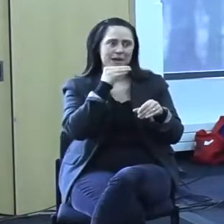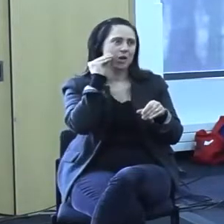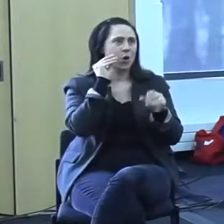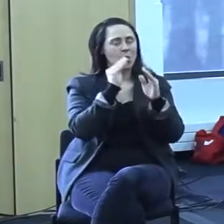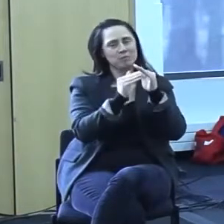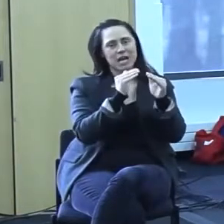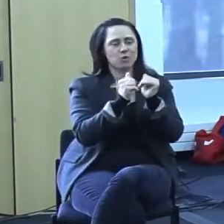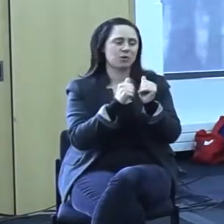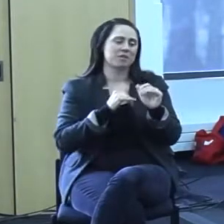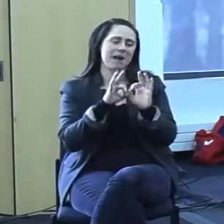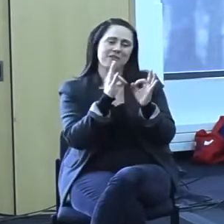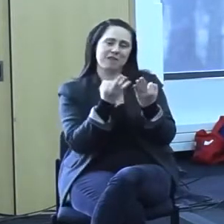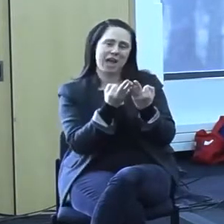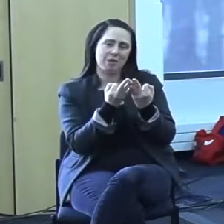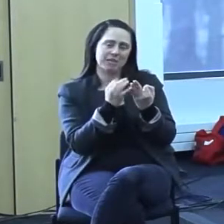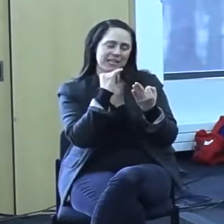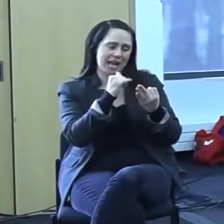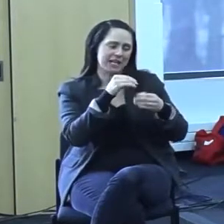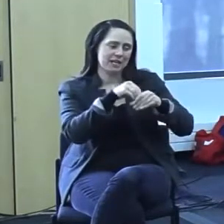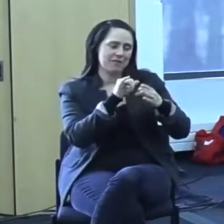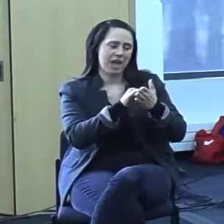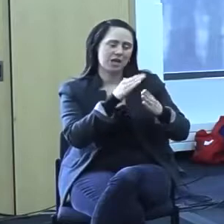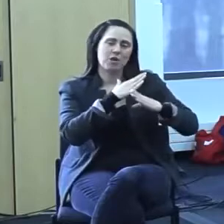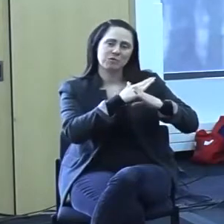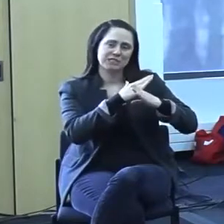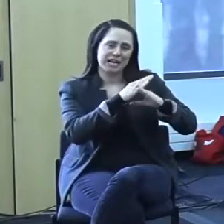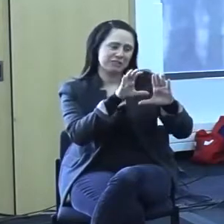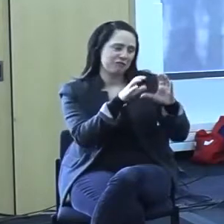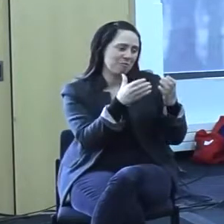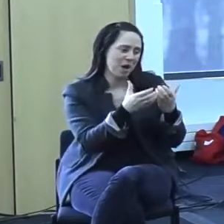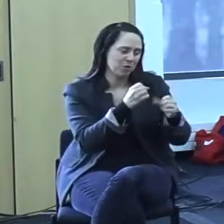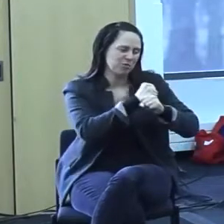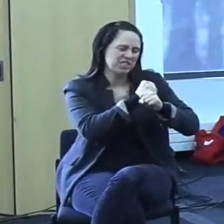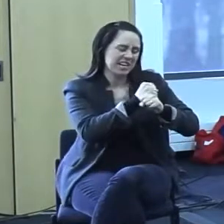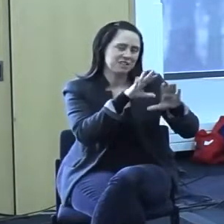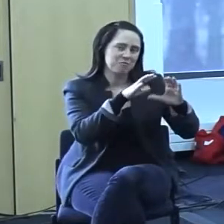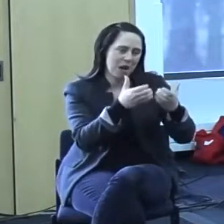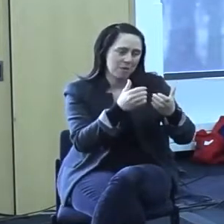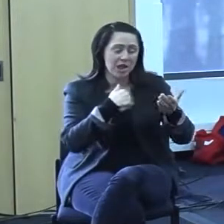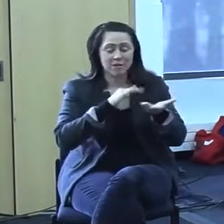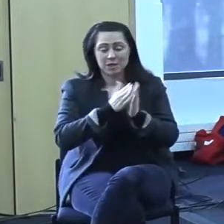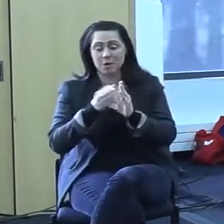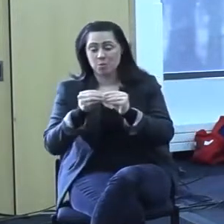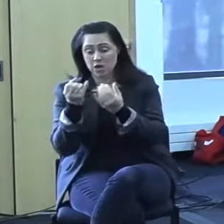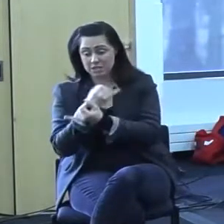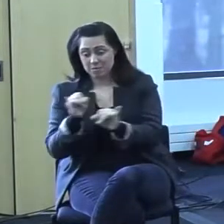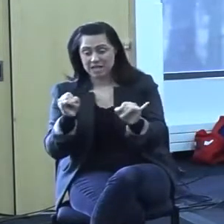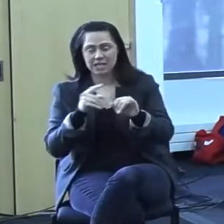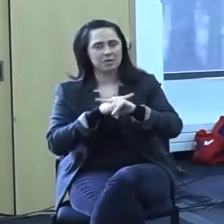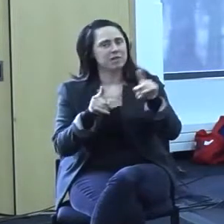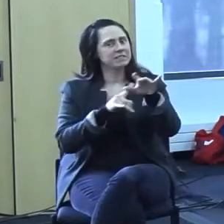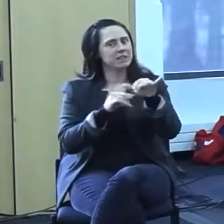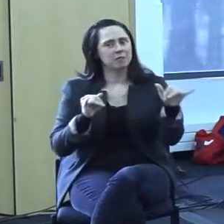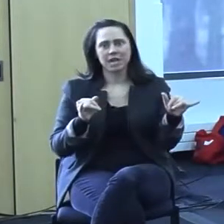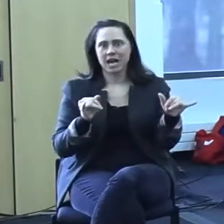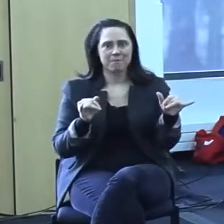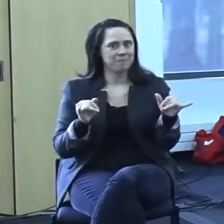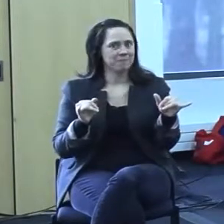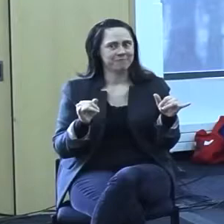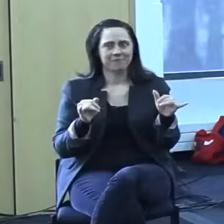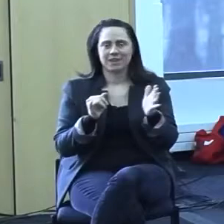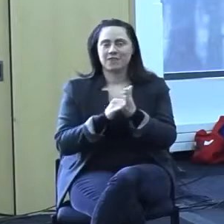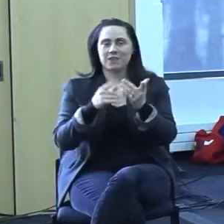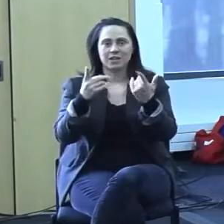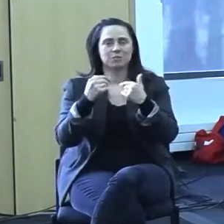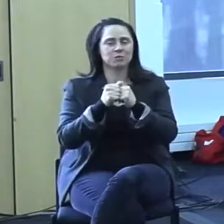hometown or with my family. I'm becoming a lot more independent, but then it's coming with,